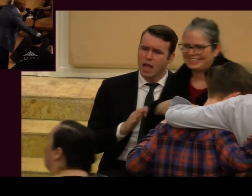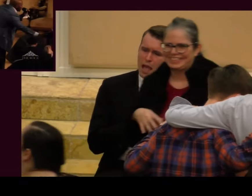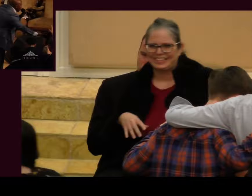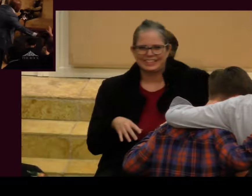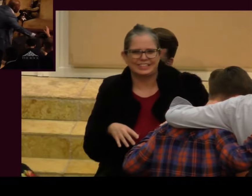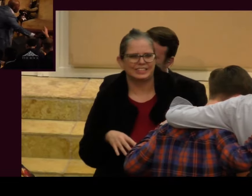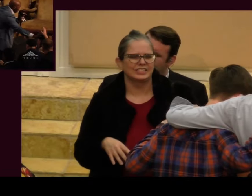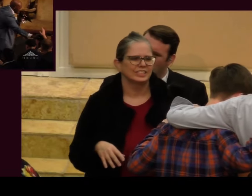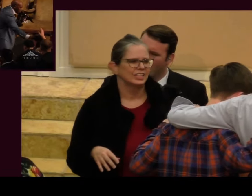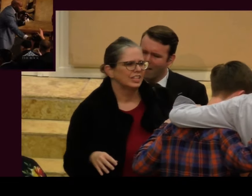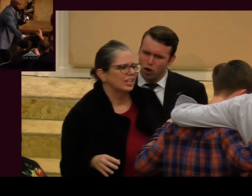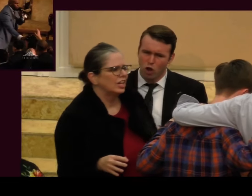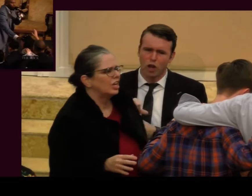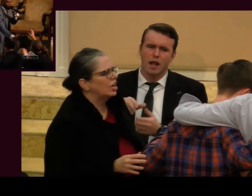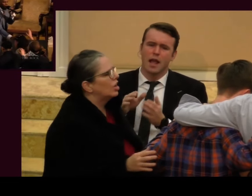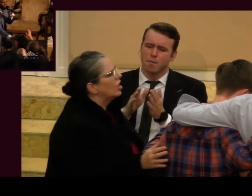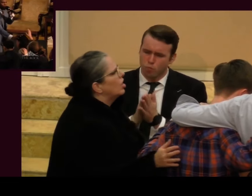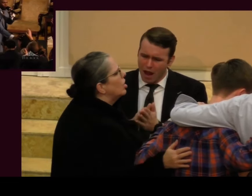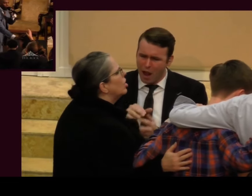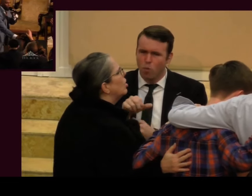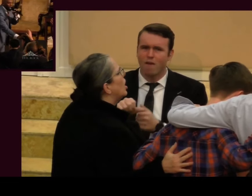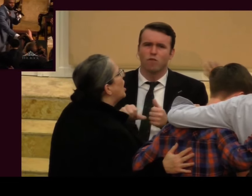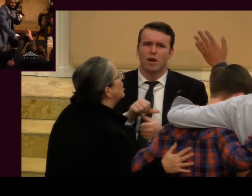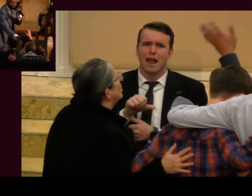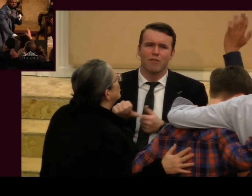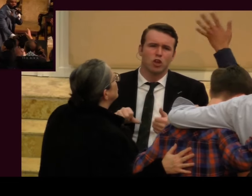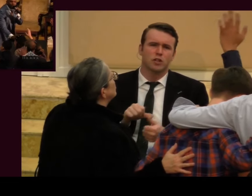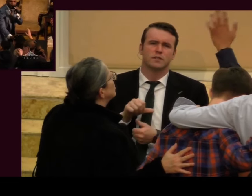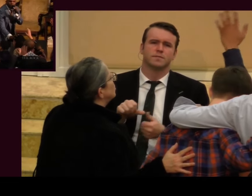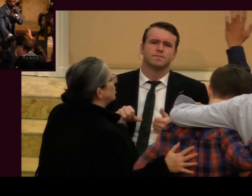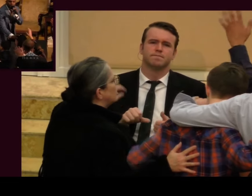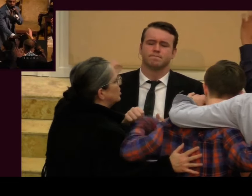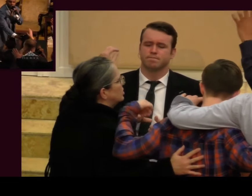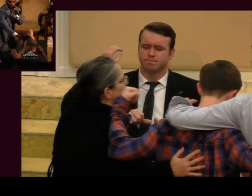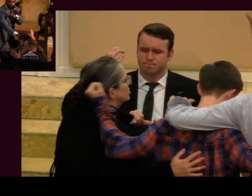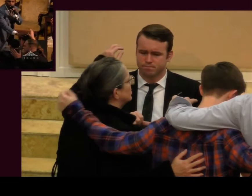Come on, pray ye one for another. Come on, pray ye one for another.